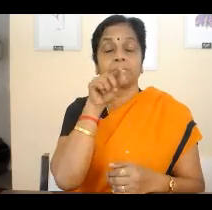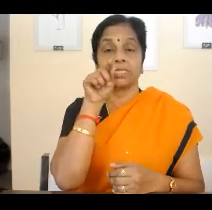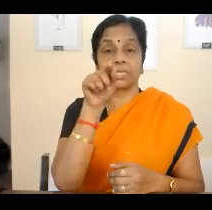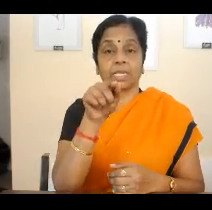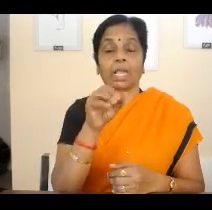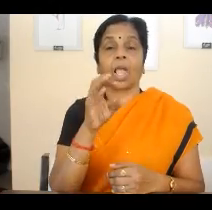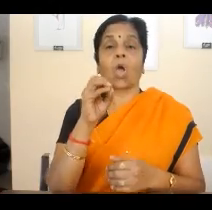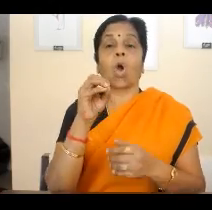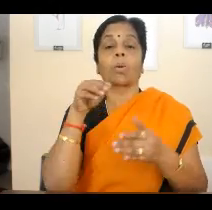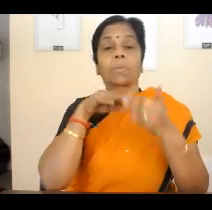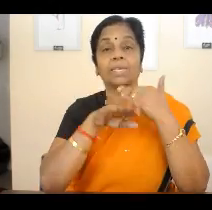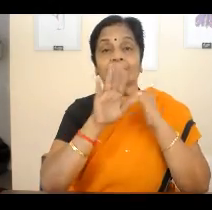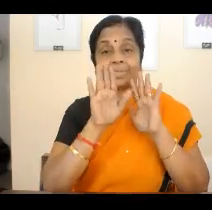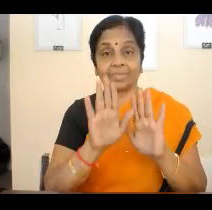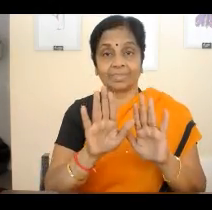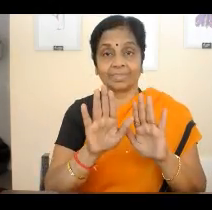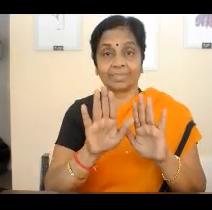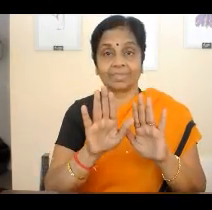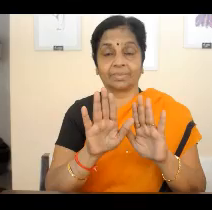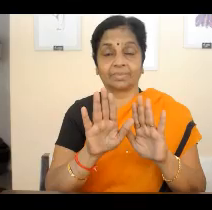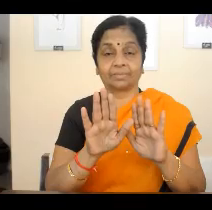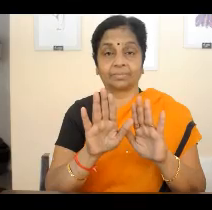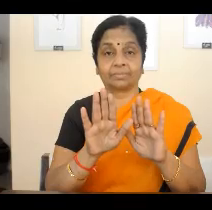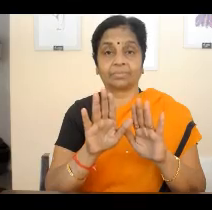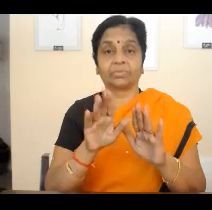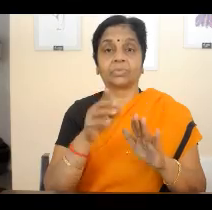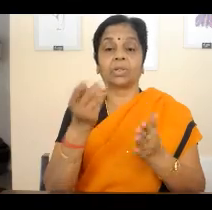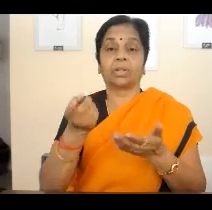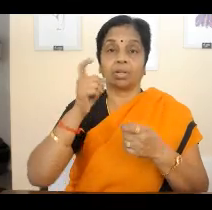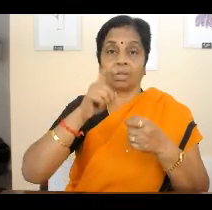occupational therapy for inclusive education